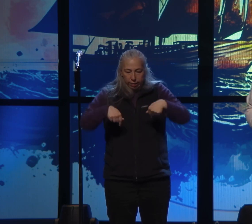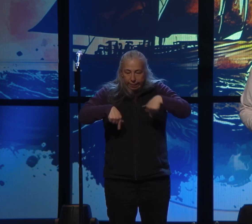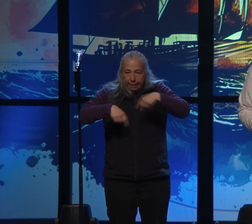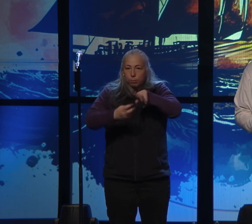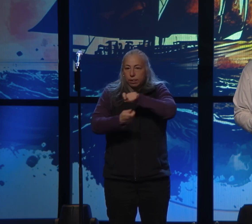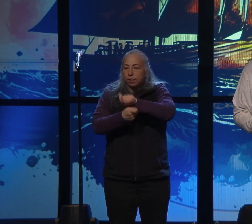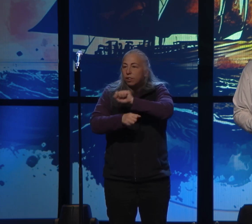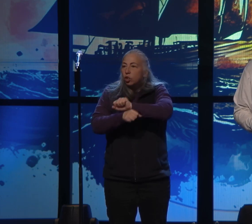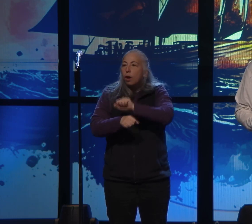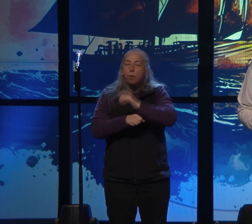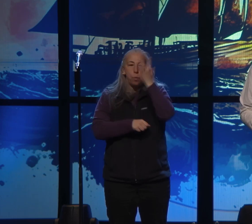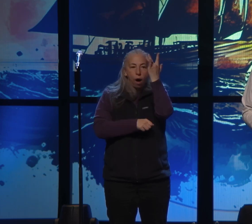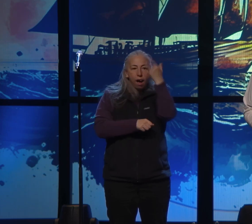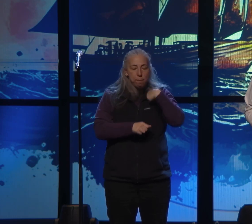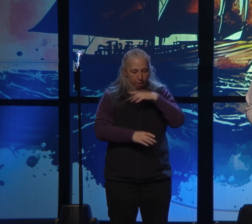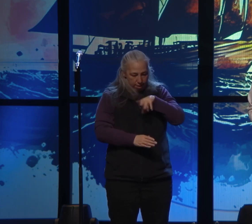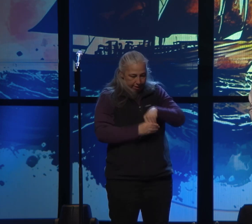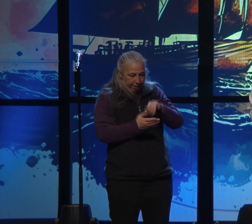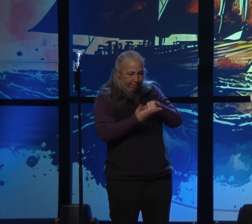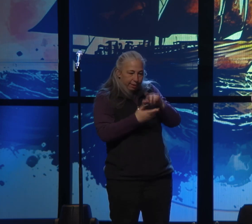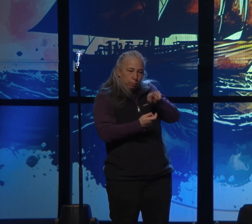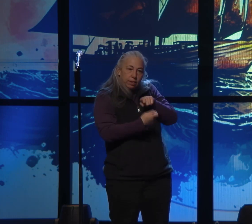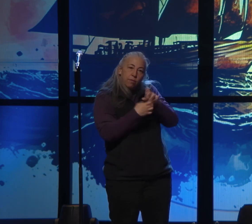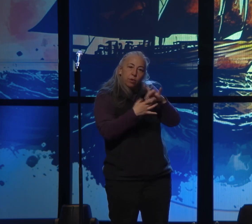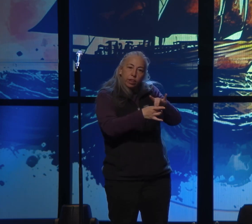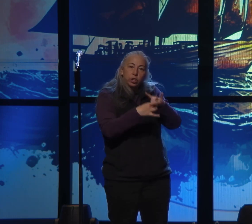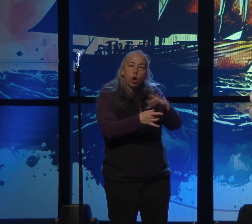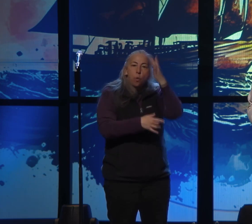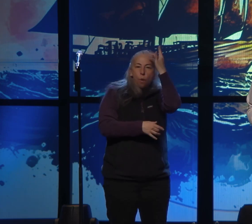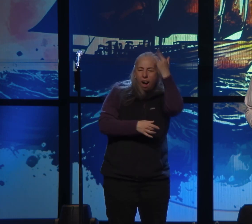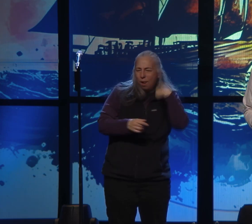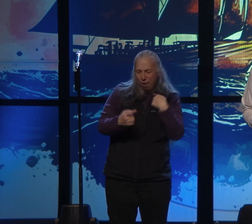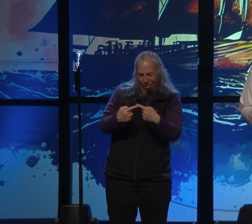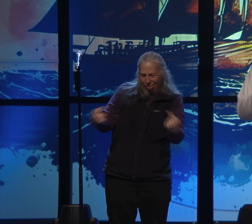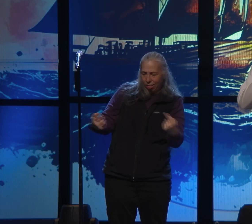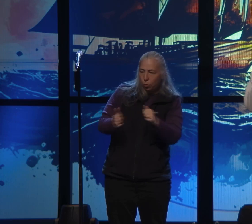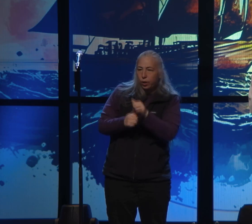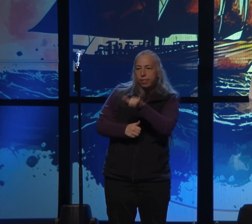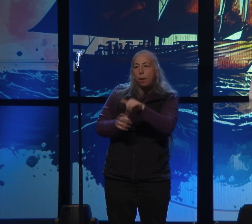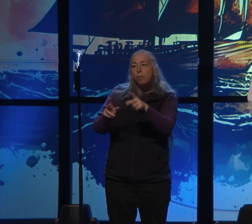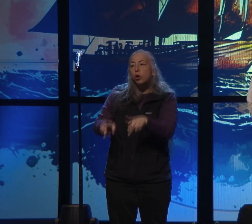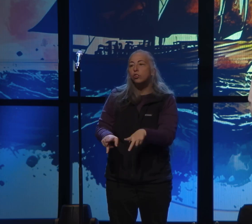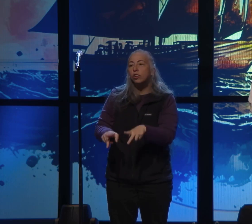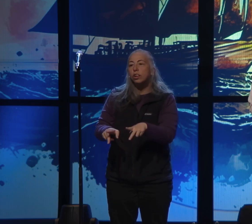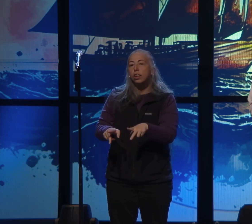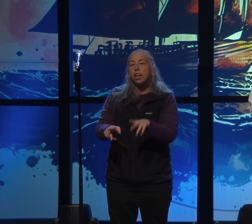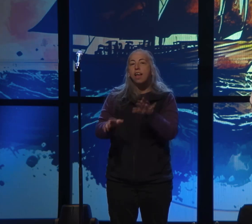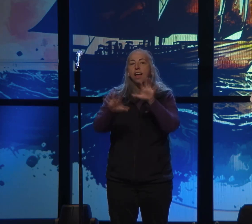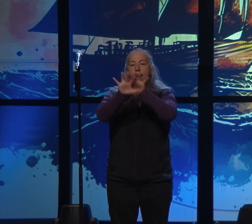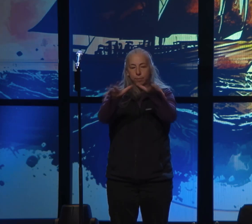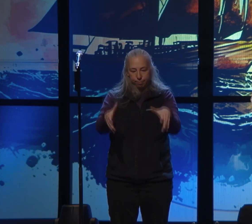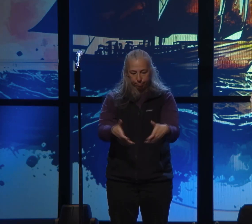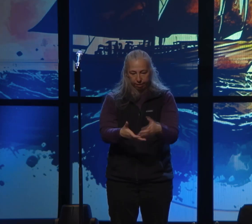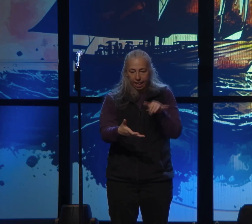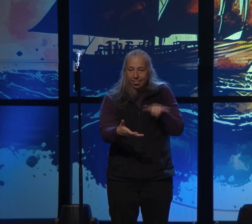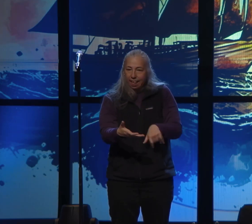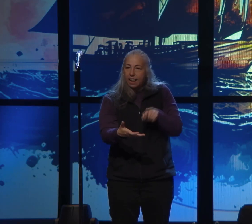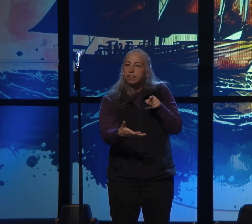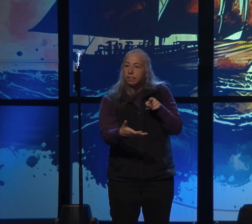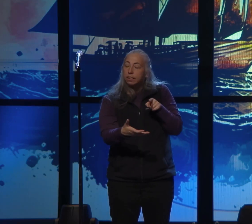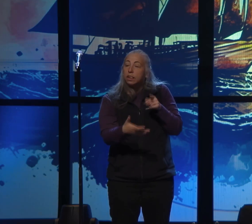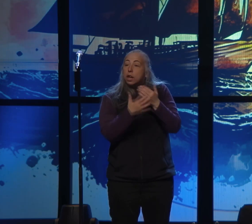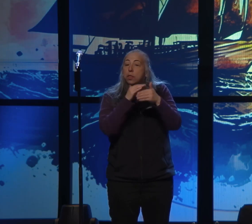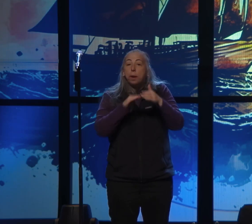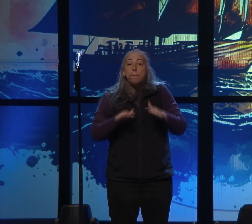I in this relationship? Why am I at odds with this person? These are the areas where the peacemaking path of Jesus offers